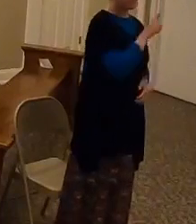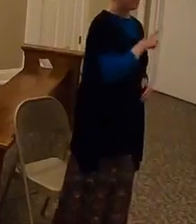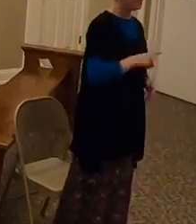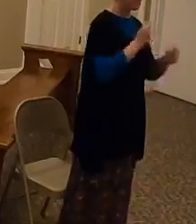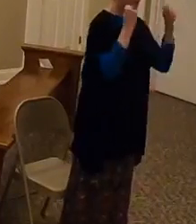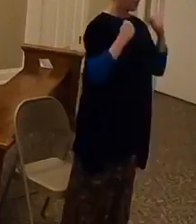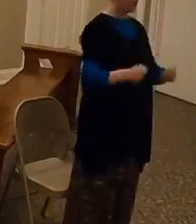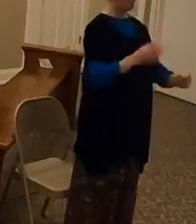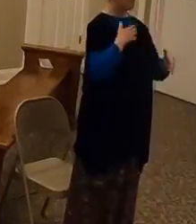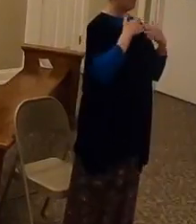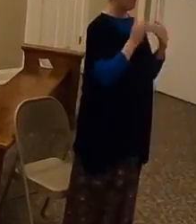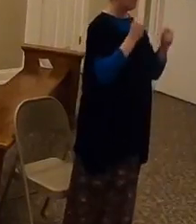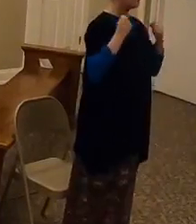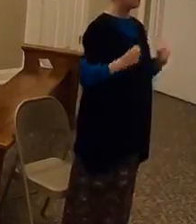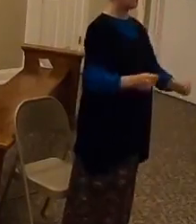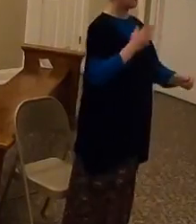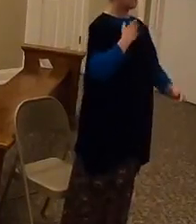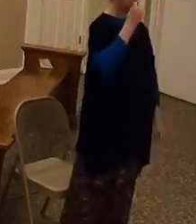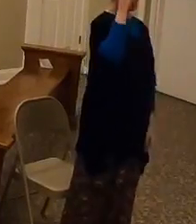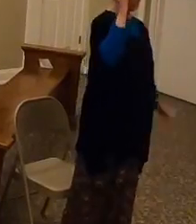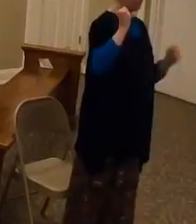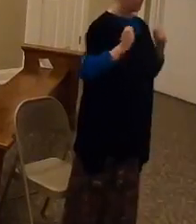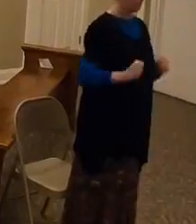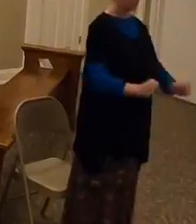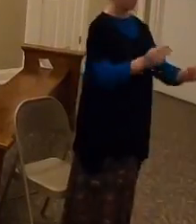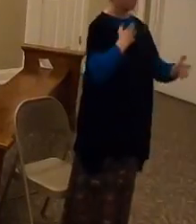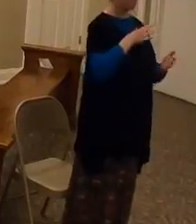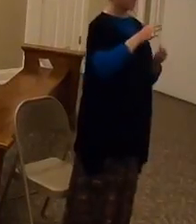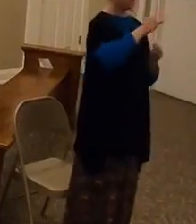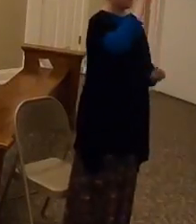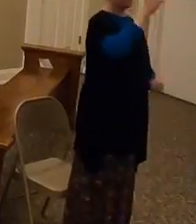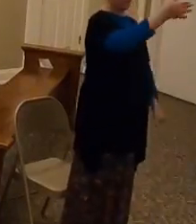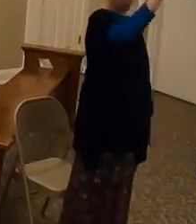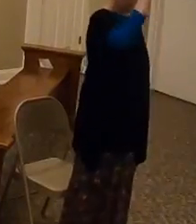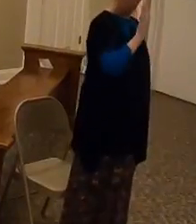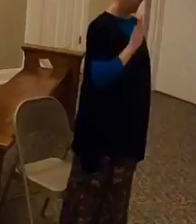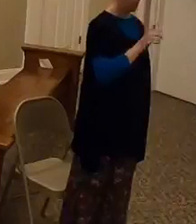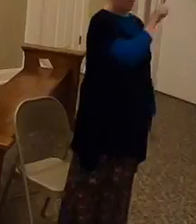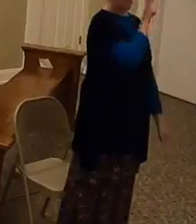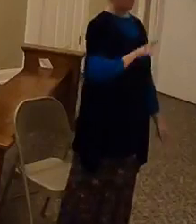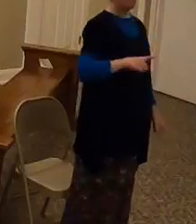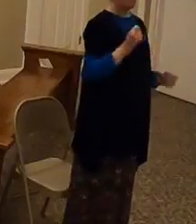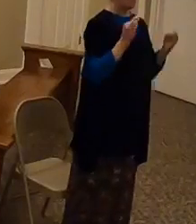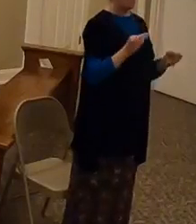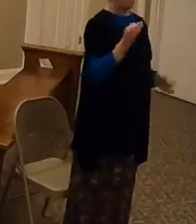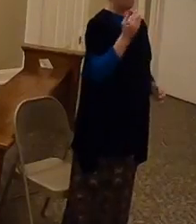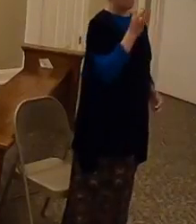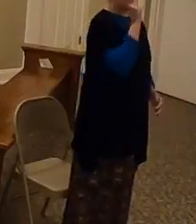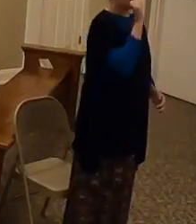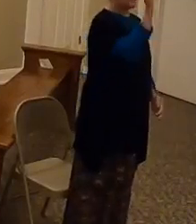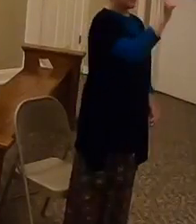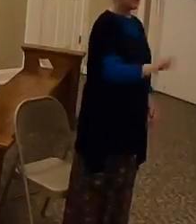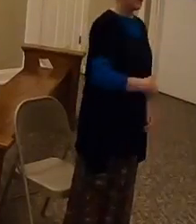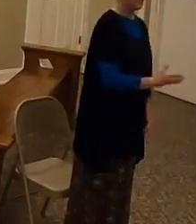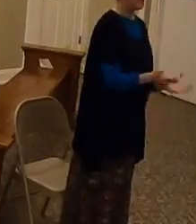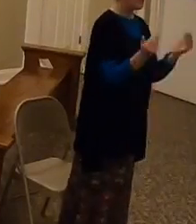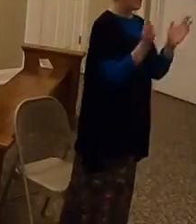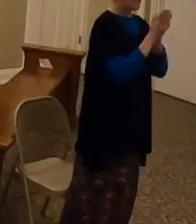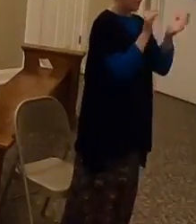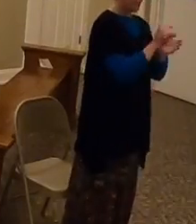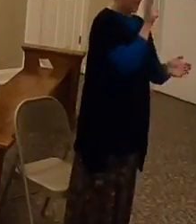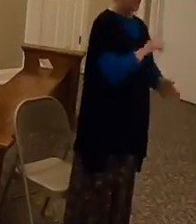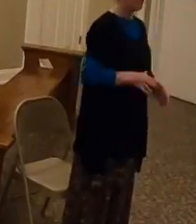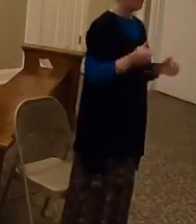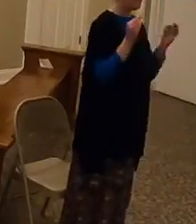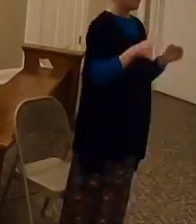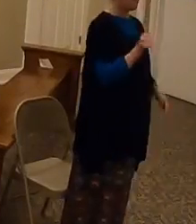Lord, try my heart, try my mind, try my spirit, oh God. Lord, if there's any wicked way in me, come on, pray that. Lord,